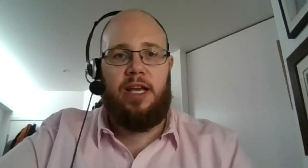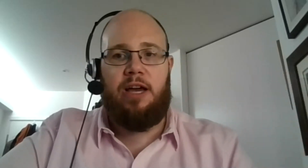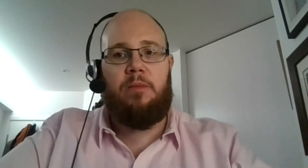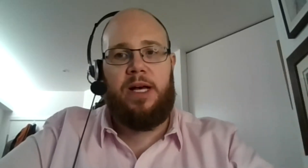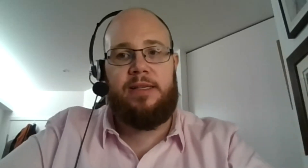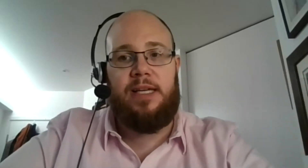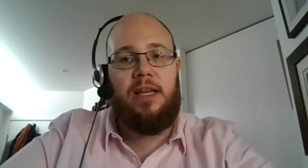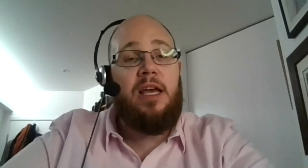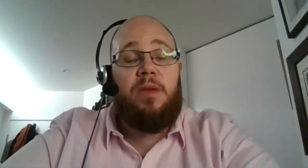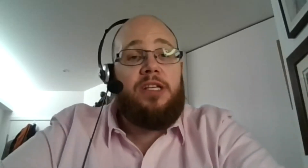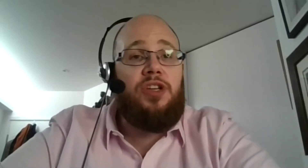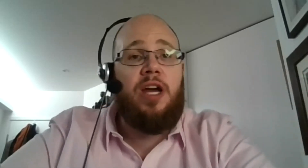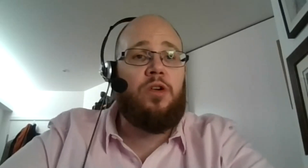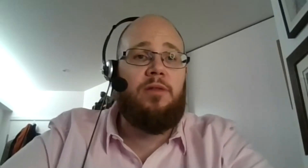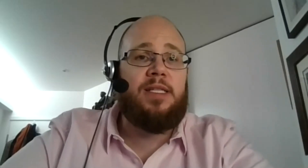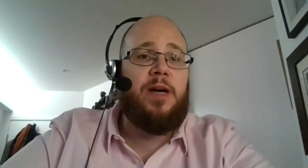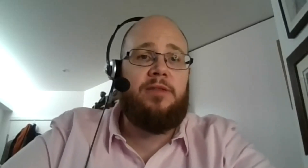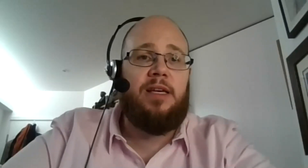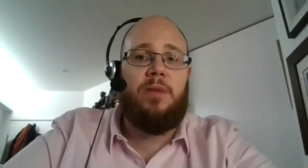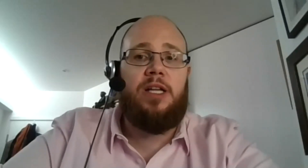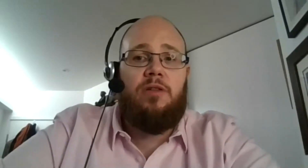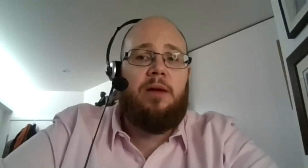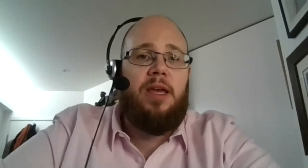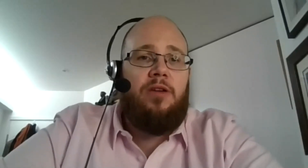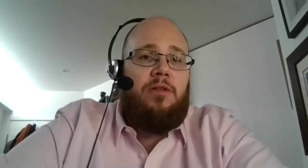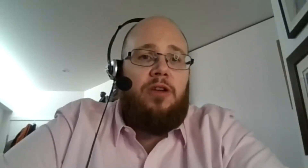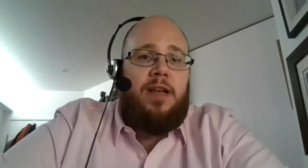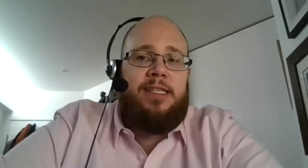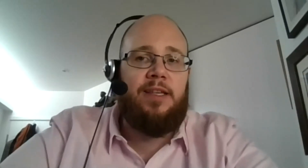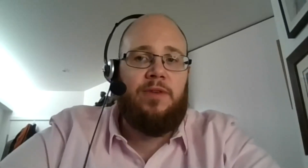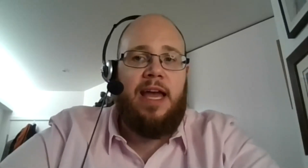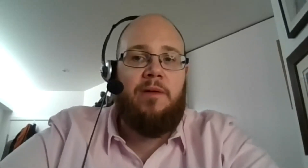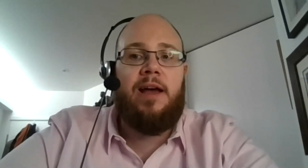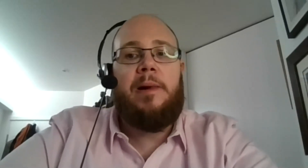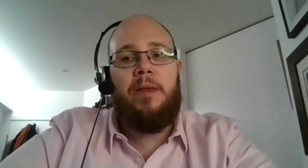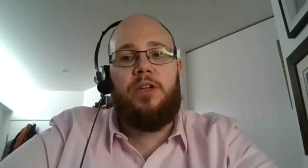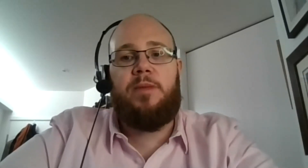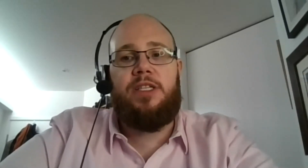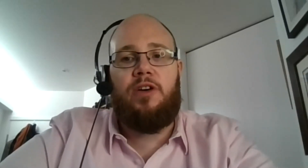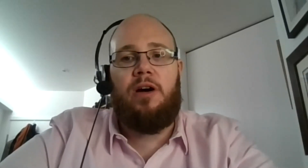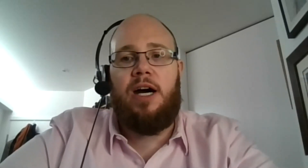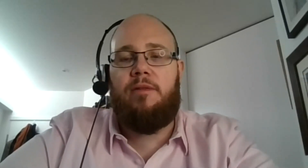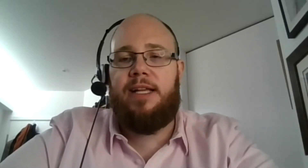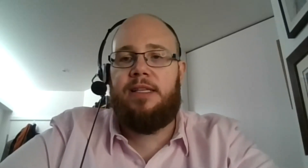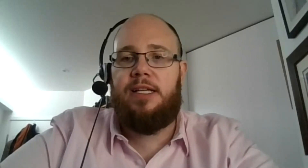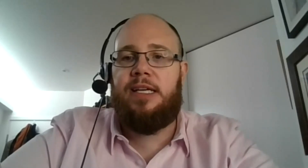go in person, because you don't want to expose them, and you're in a tier 3 area, which means you've got higher rates than a tier